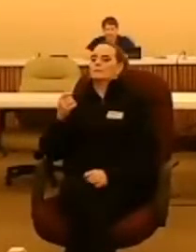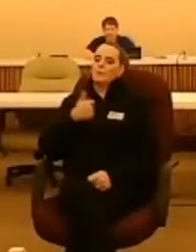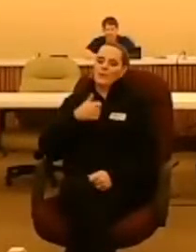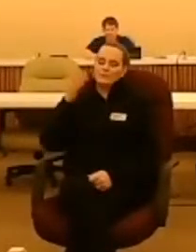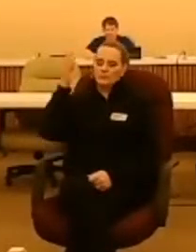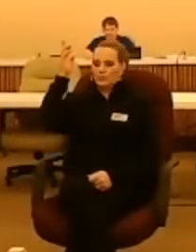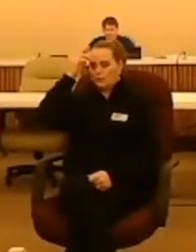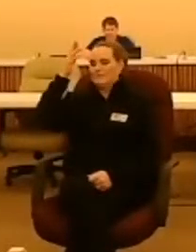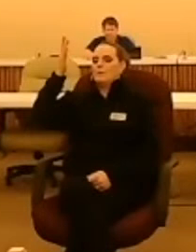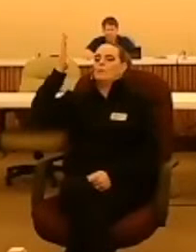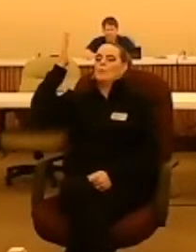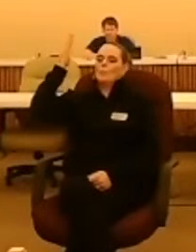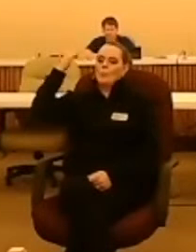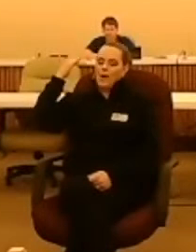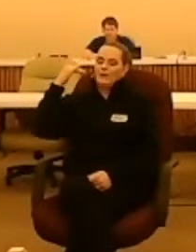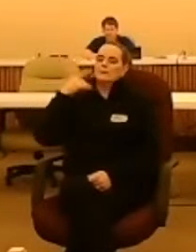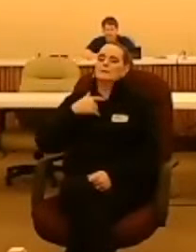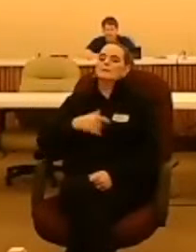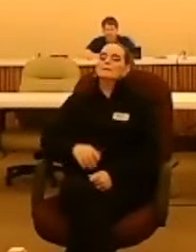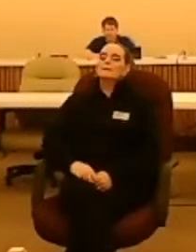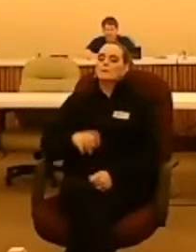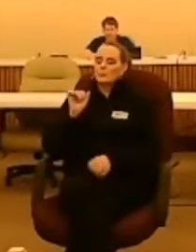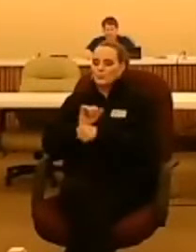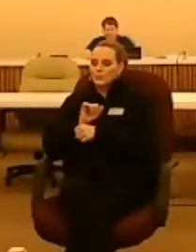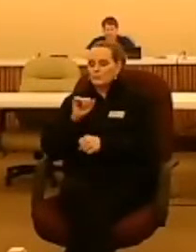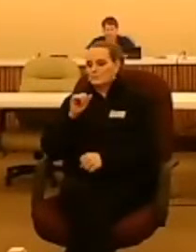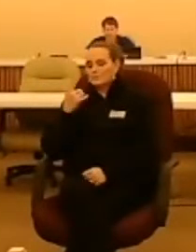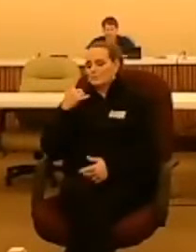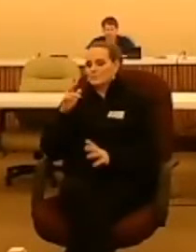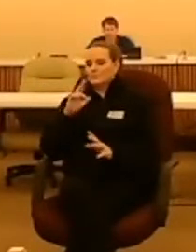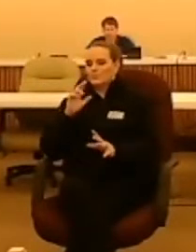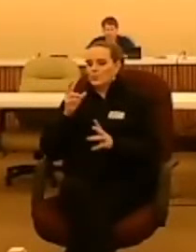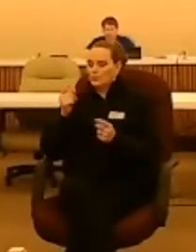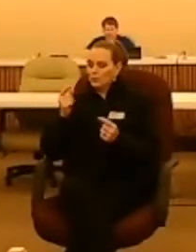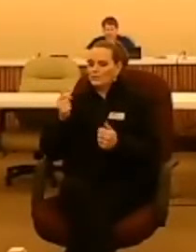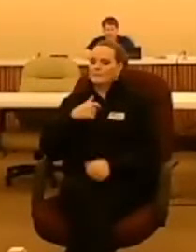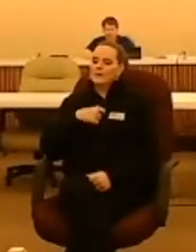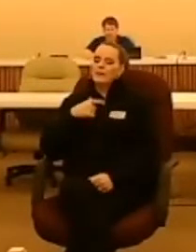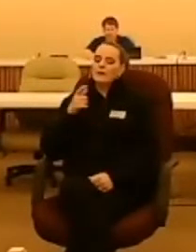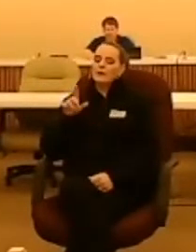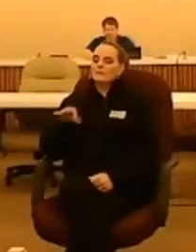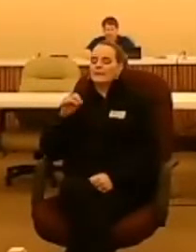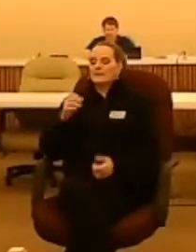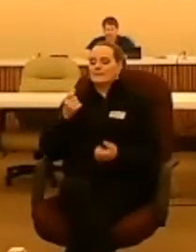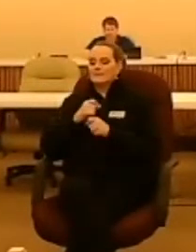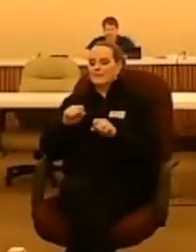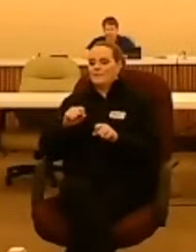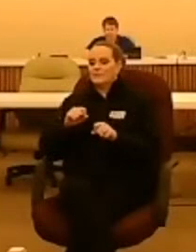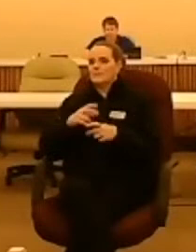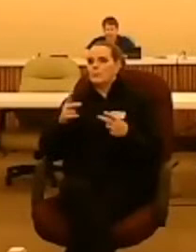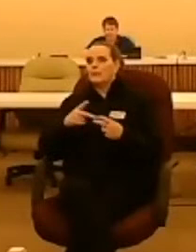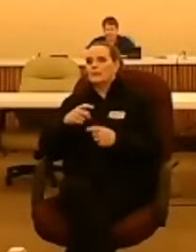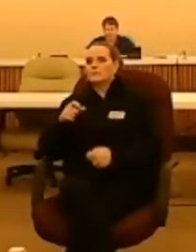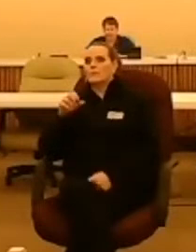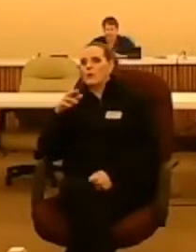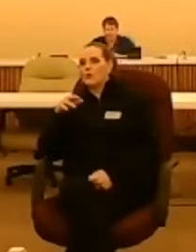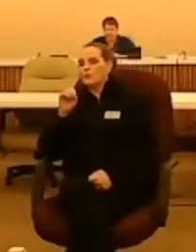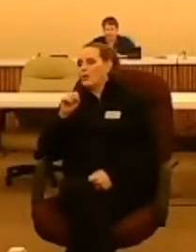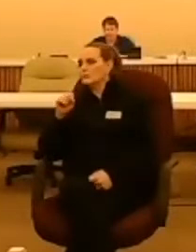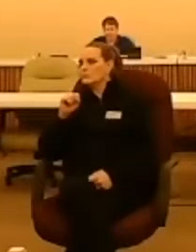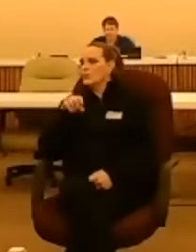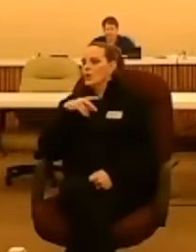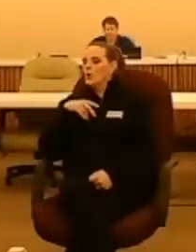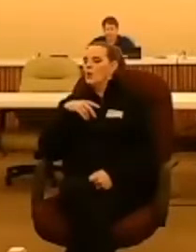why we're doing this, finding the safest point for a crosswalk and asking them to connect to it, because again, that is